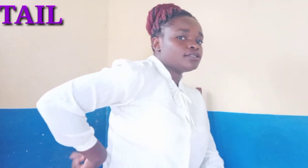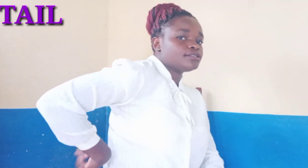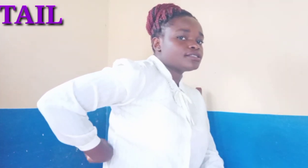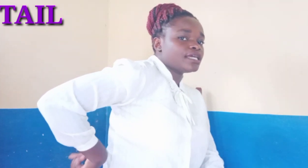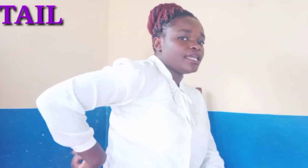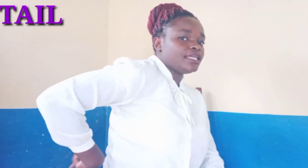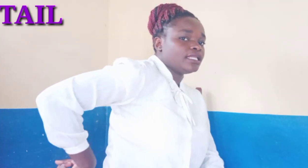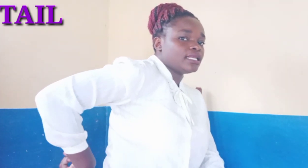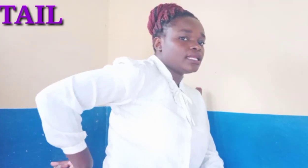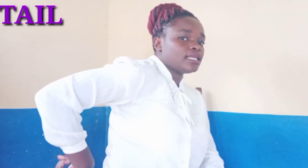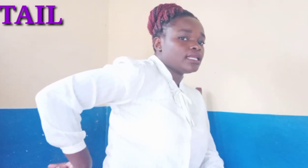Tail.